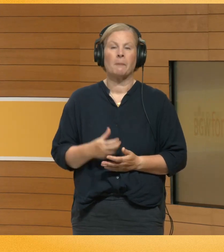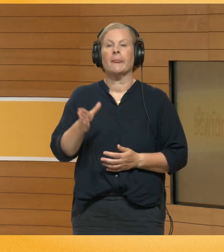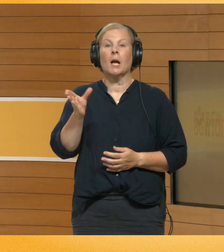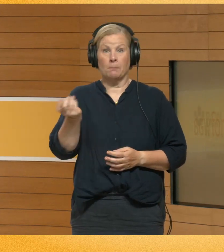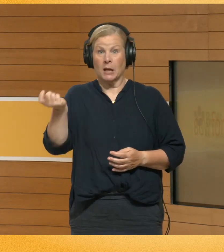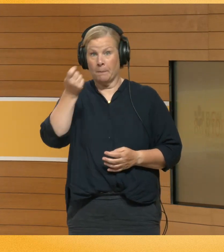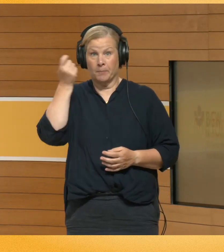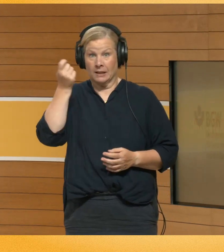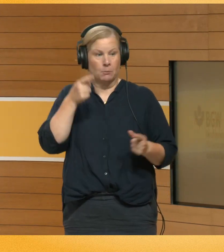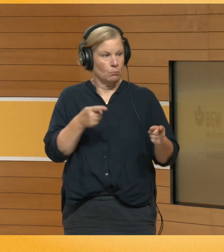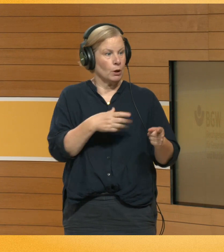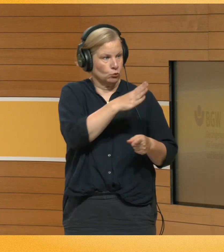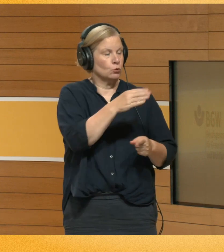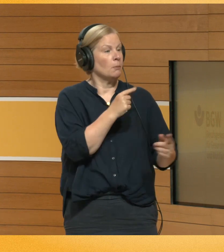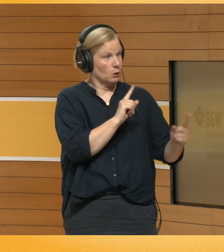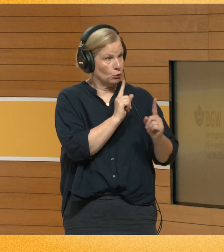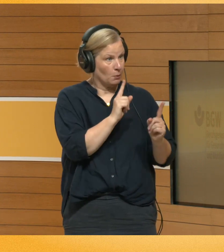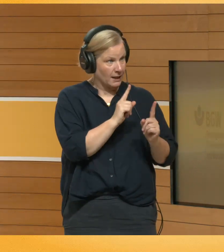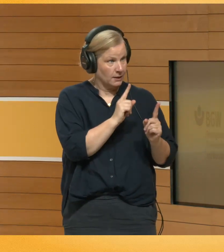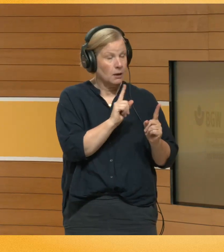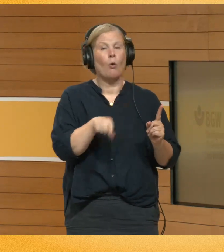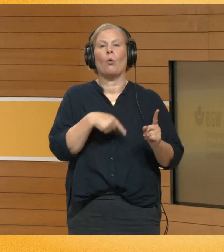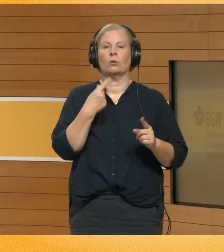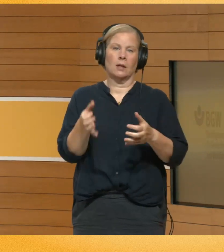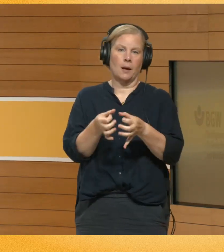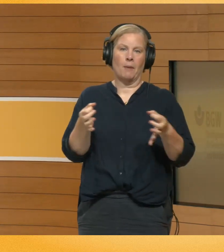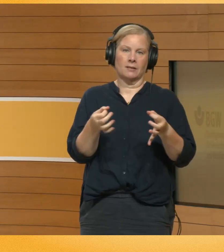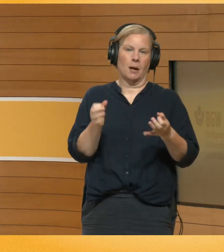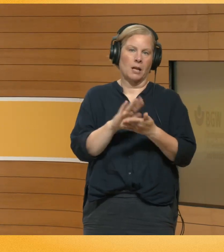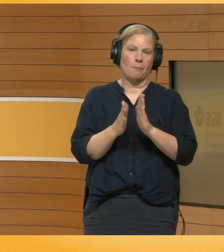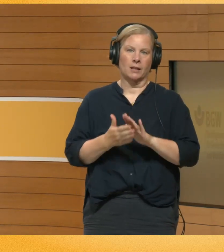of health workers, and we sit down together with the